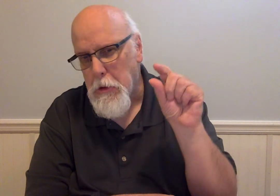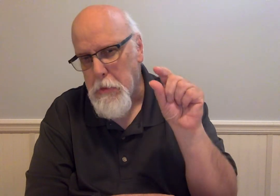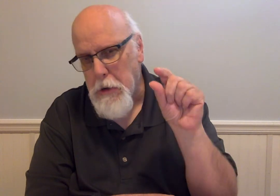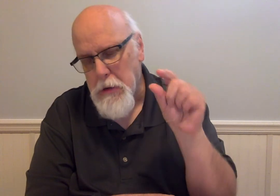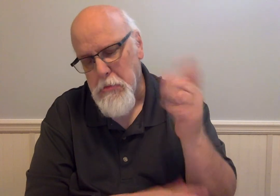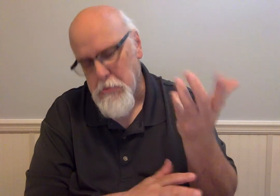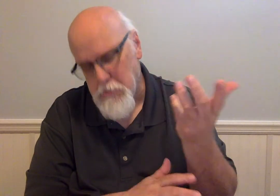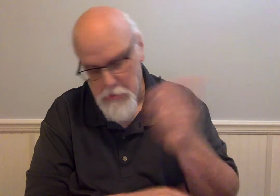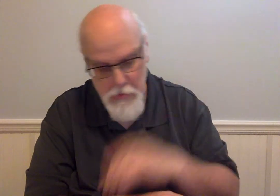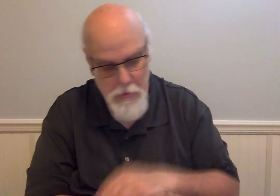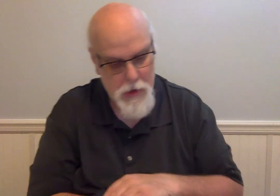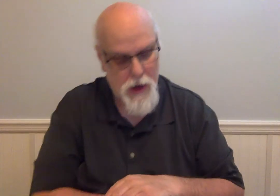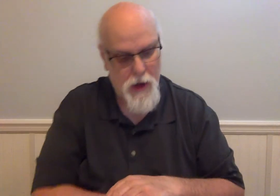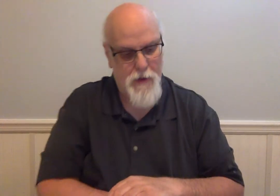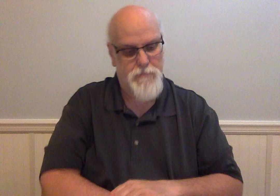You know, just a little bit.